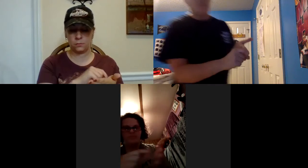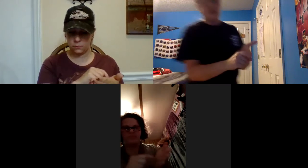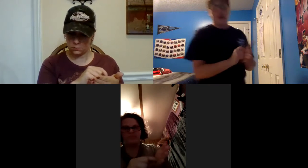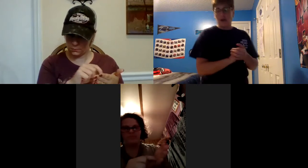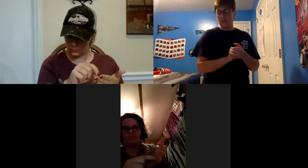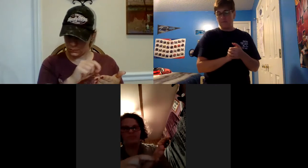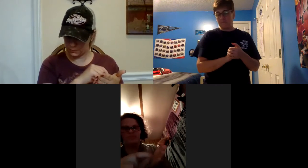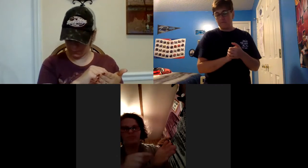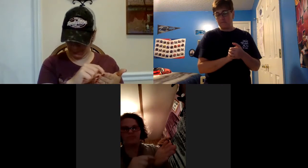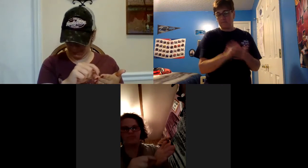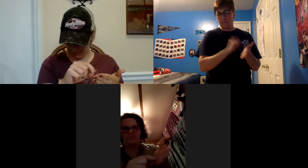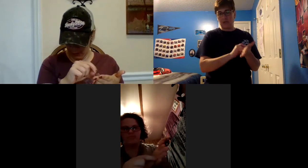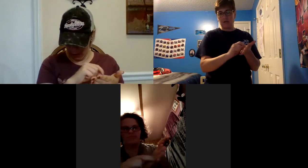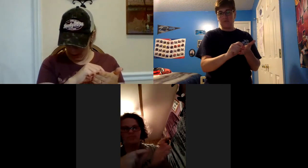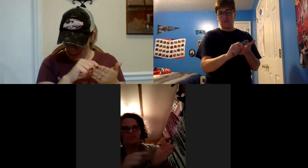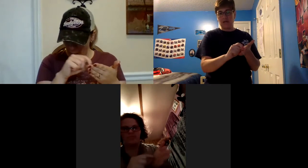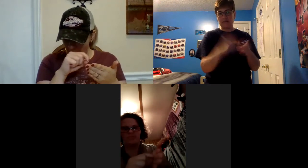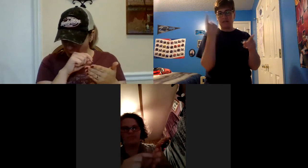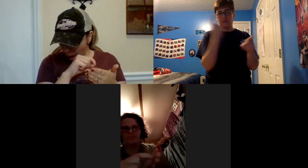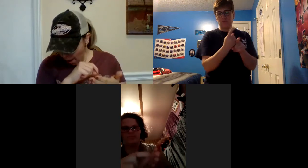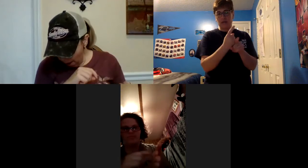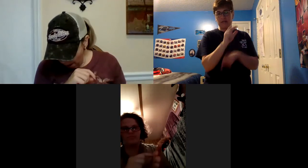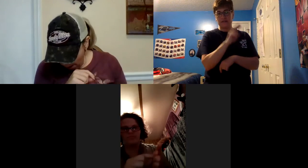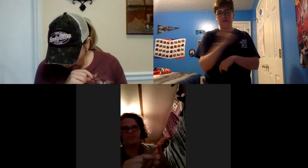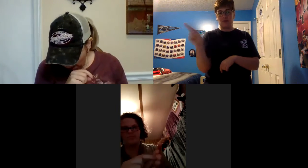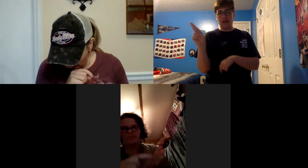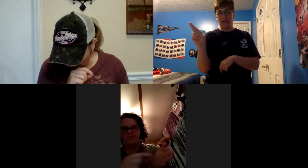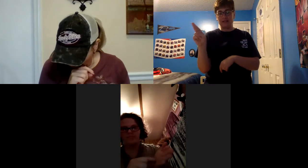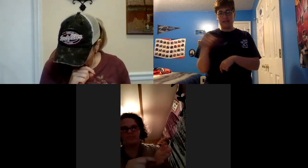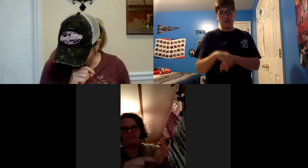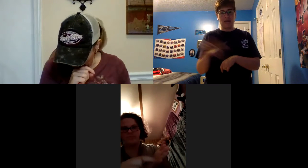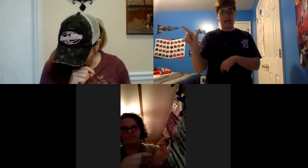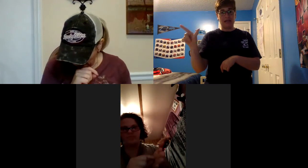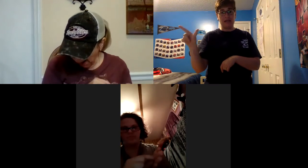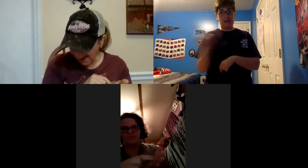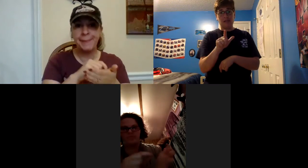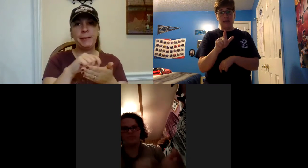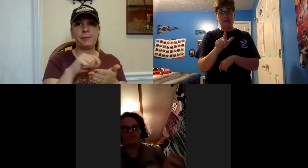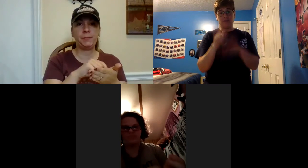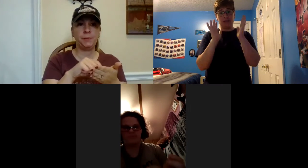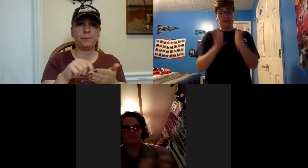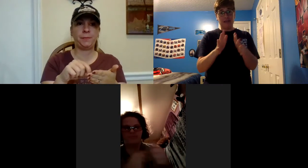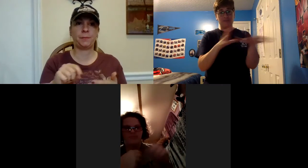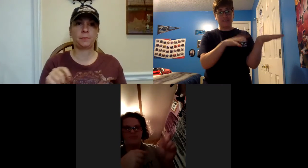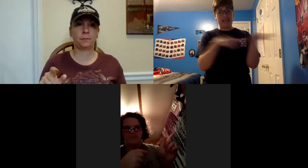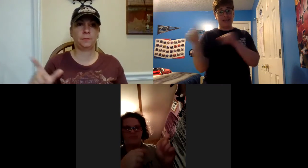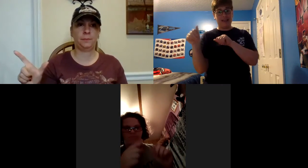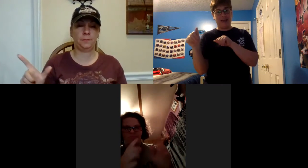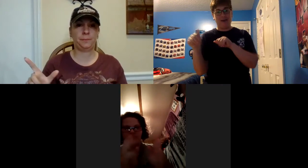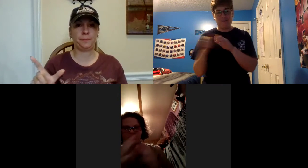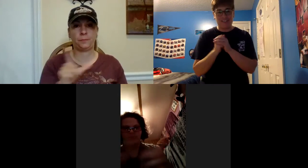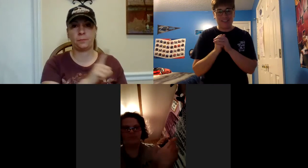So, so yeah, right, right, right. And then we had left, left,